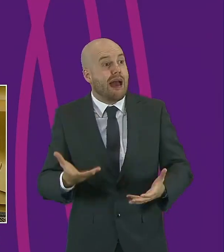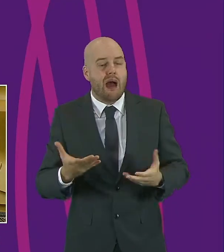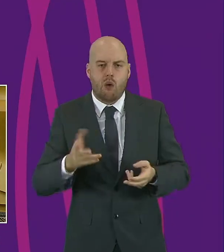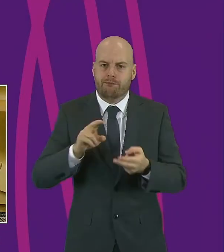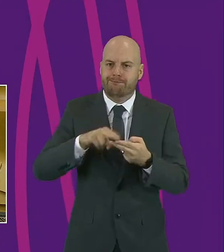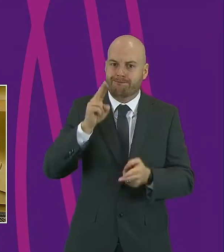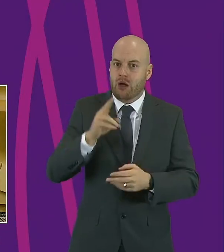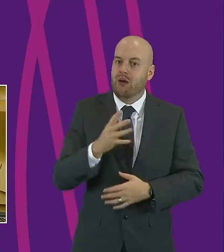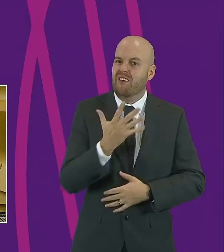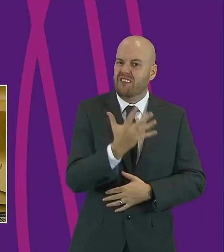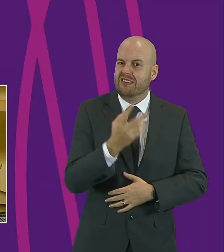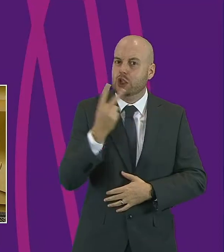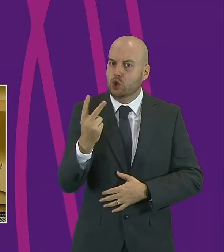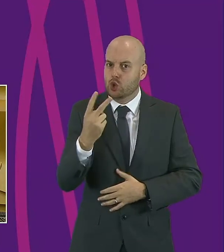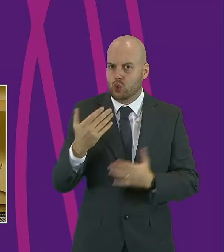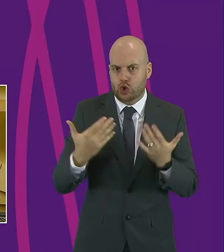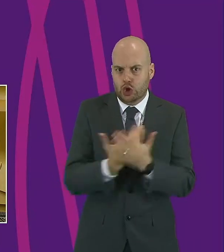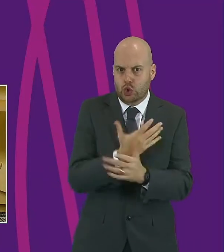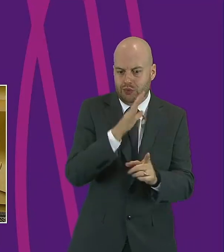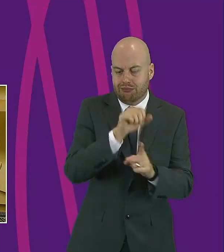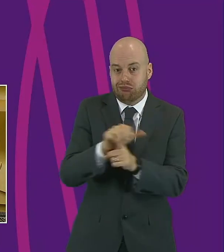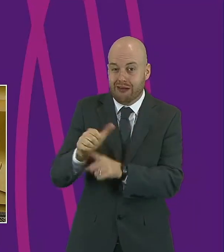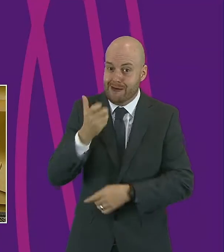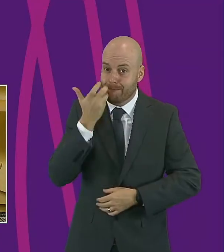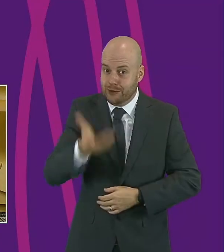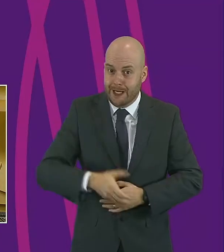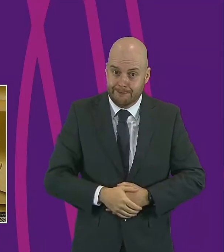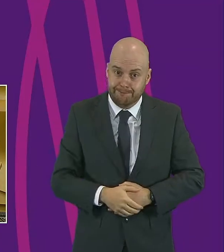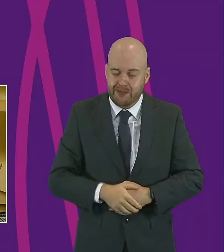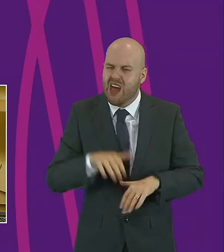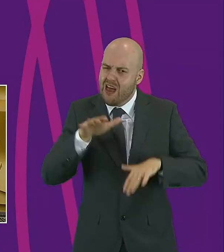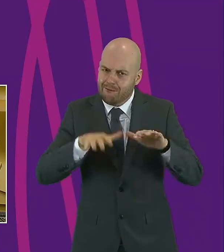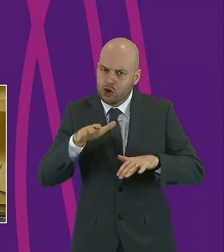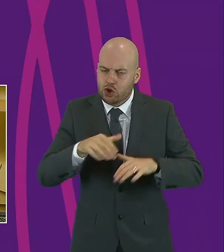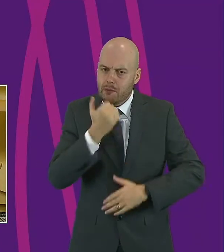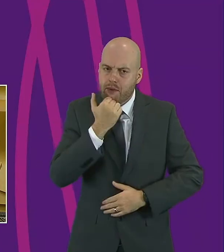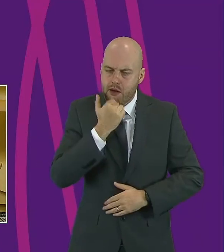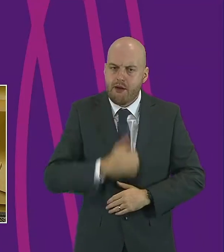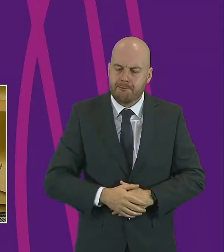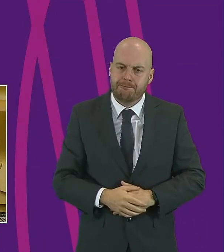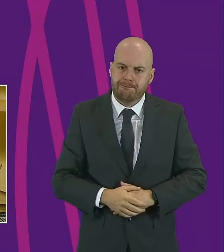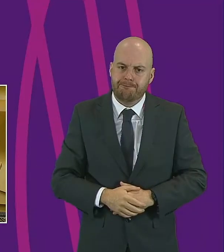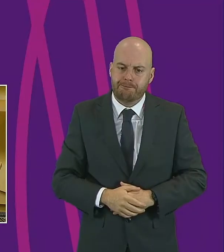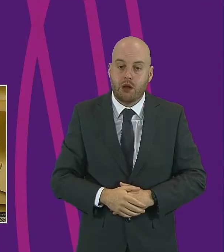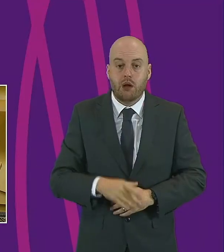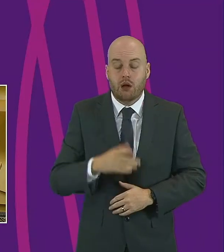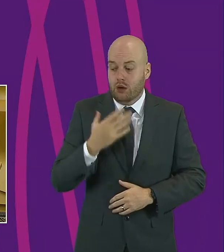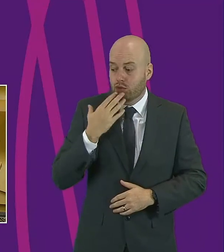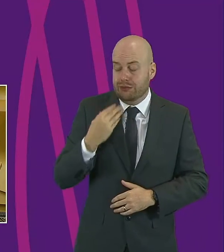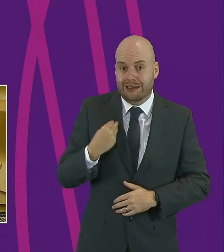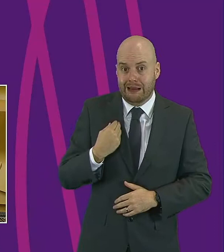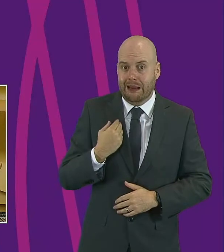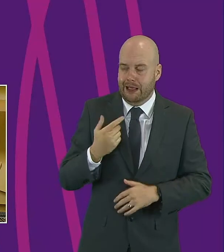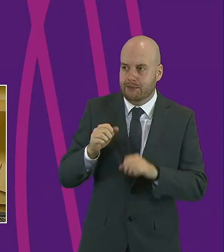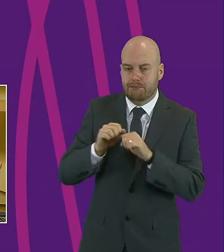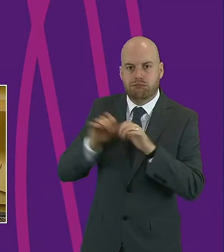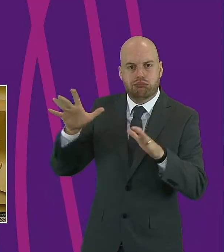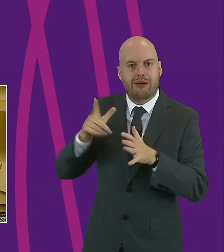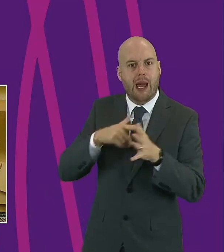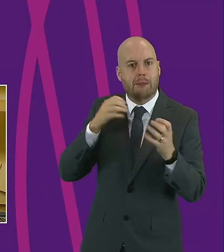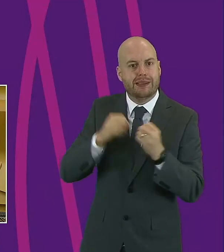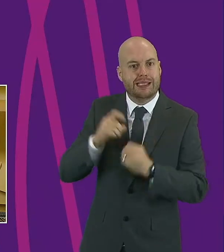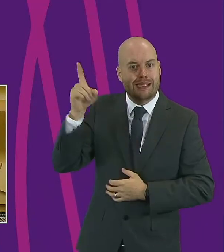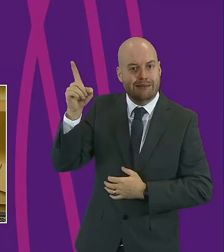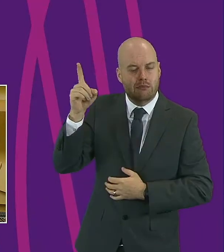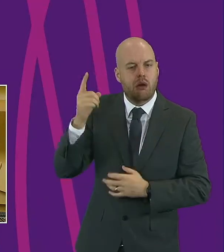on average. And in the past 3 weeks, we have seen one significant outbreak of the virus in Aberdeen and a number of smaller clusters